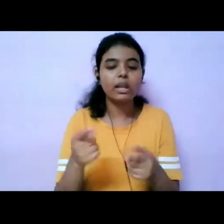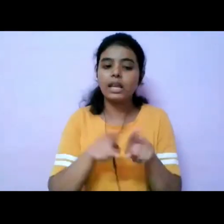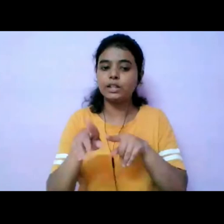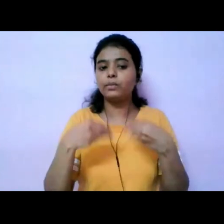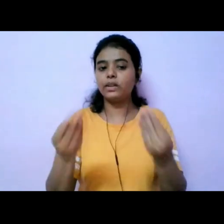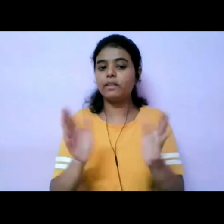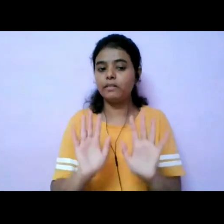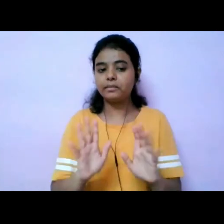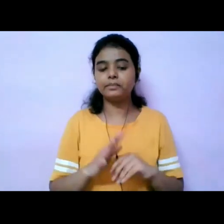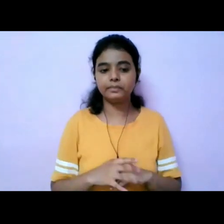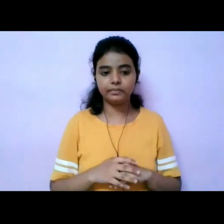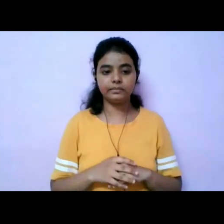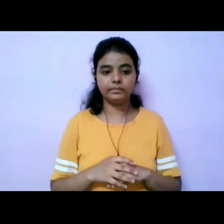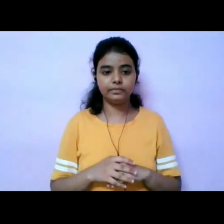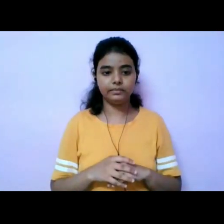example.